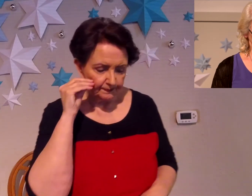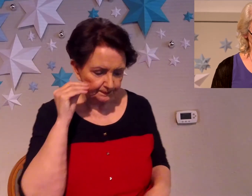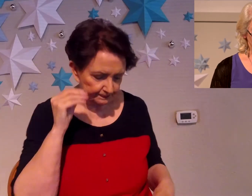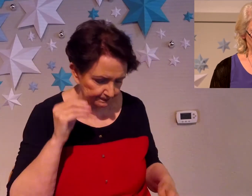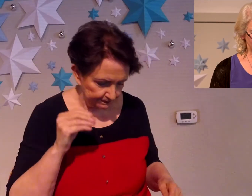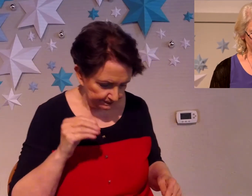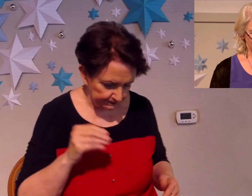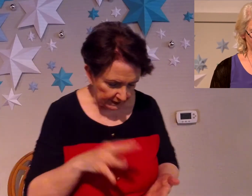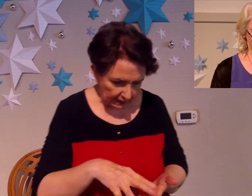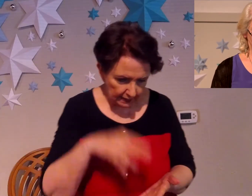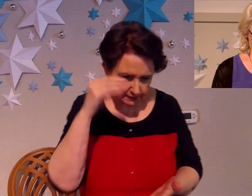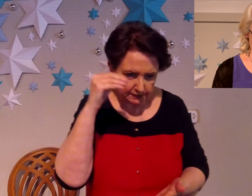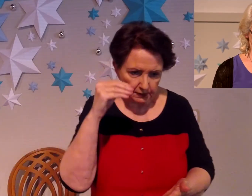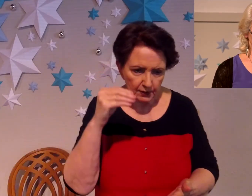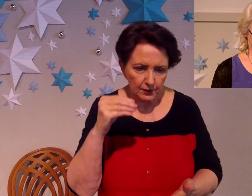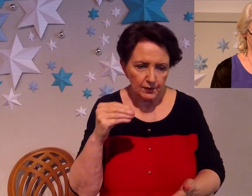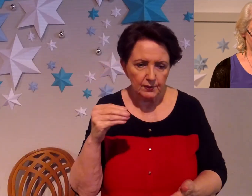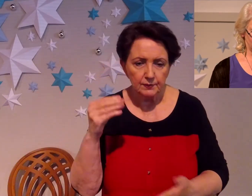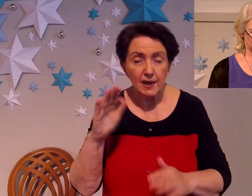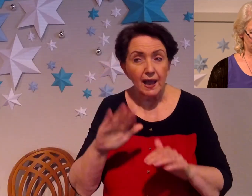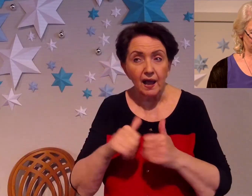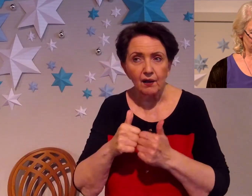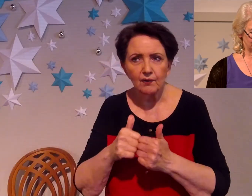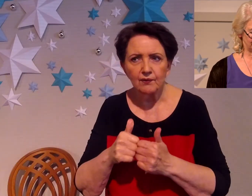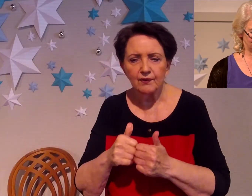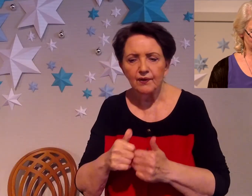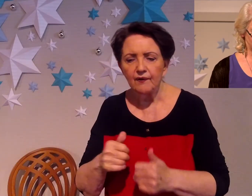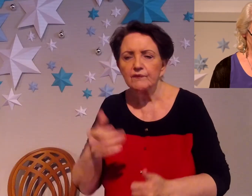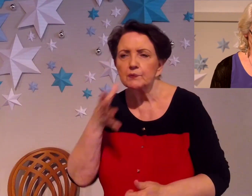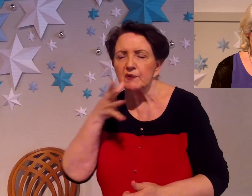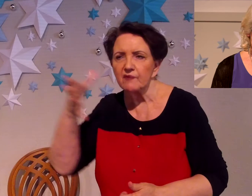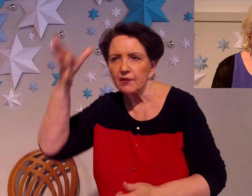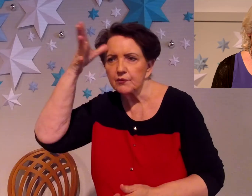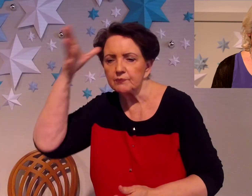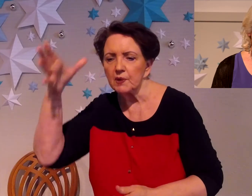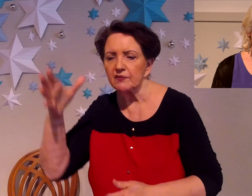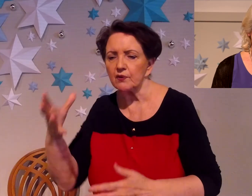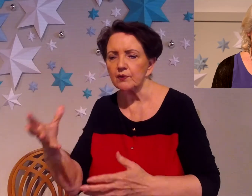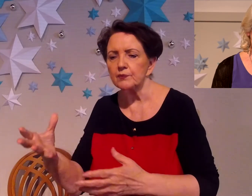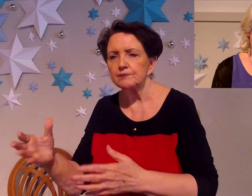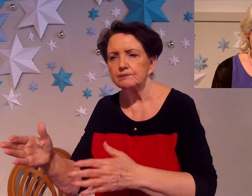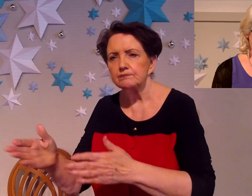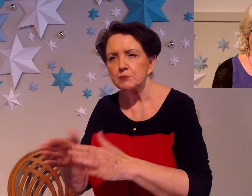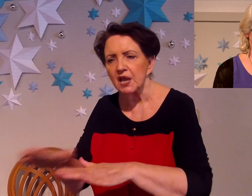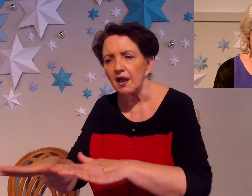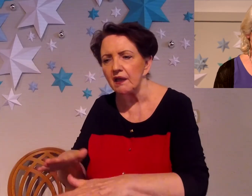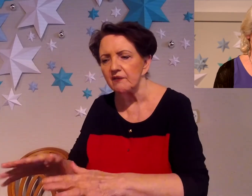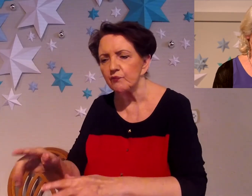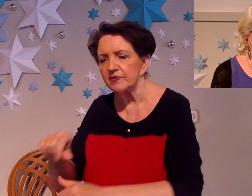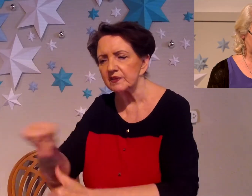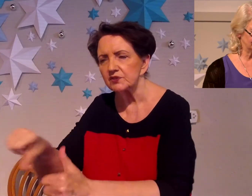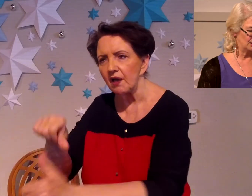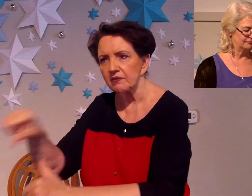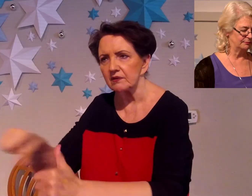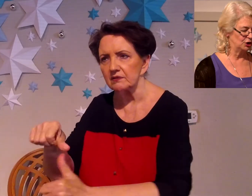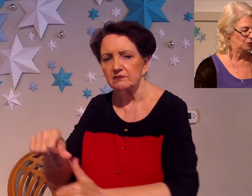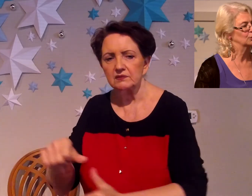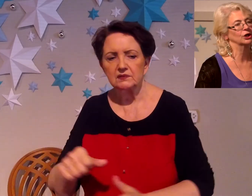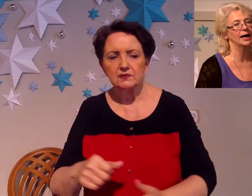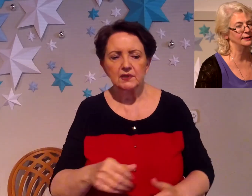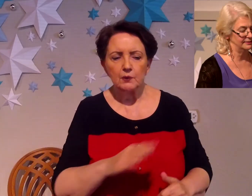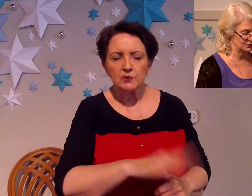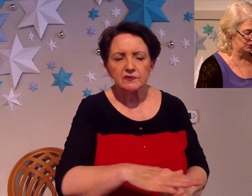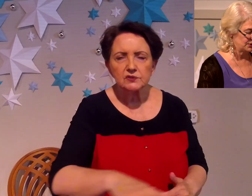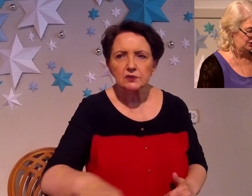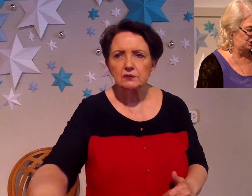It is learned by the way father and mother treat each other, and the way both of them treat their children. But even if we are so unfortunate as to have come from a home